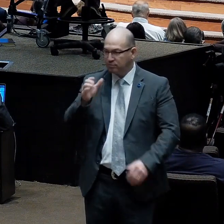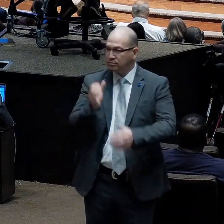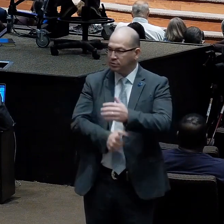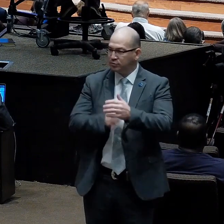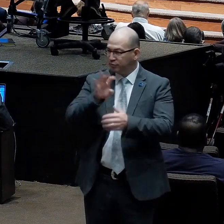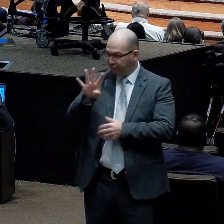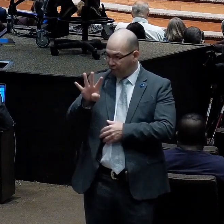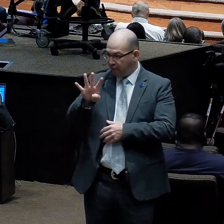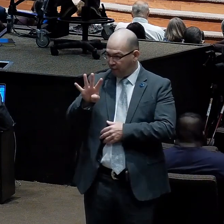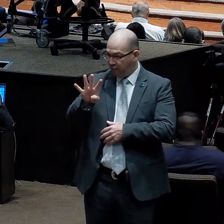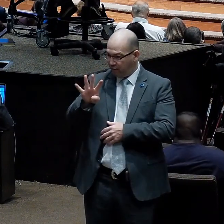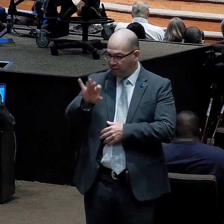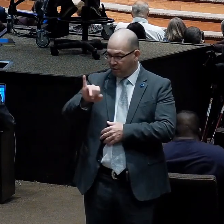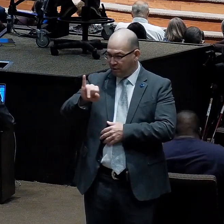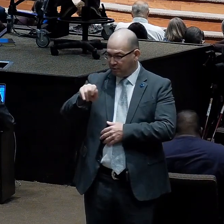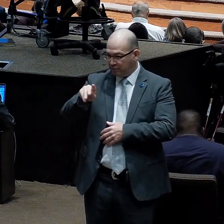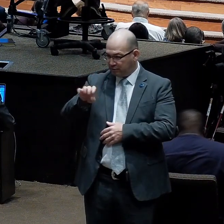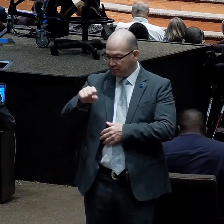please? James 4, 6.